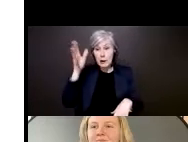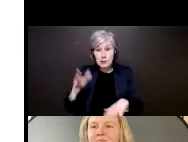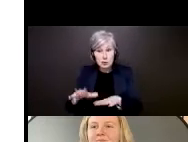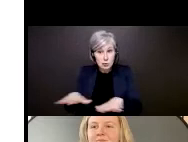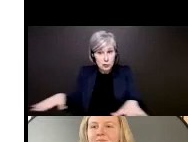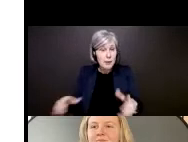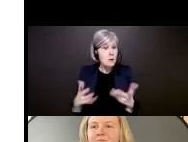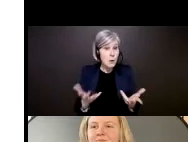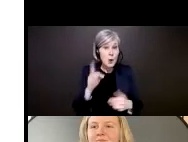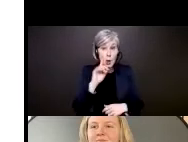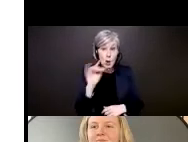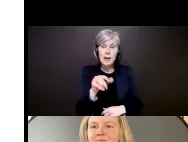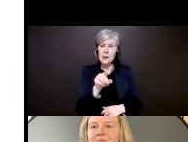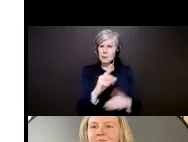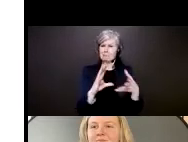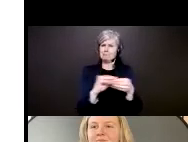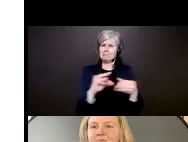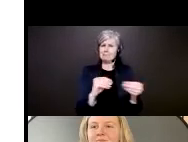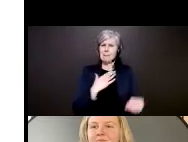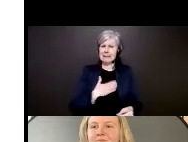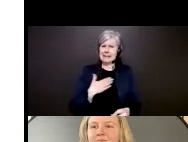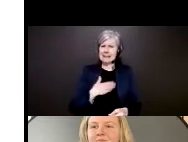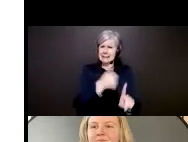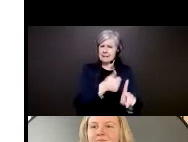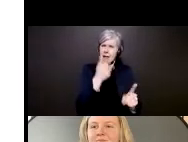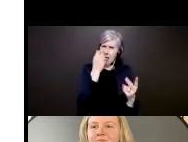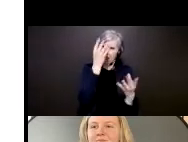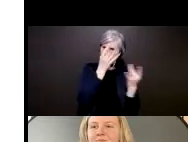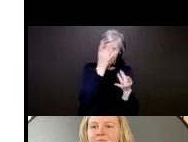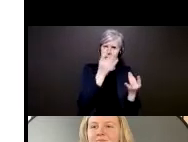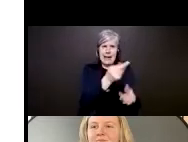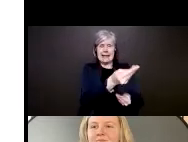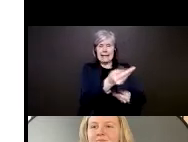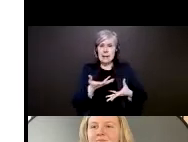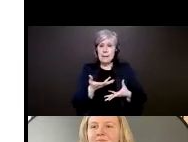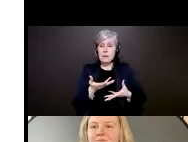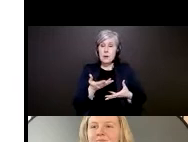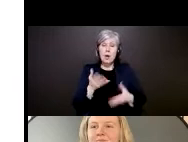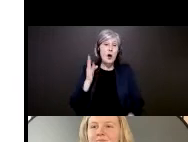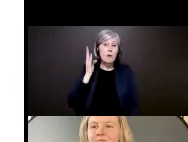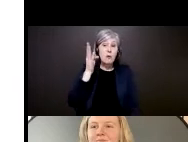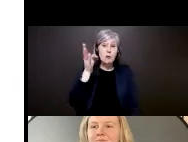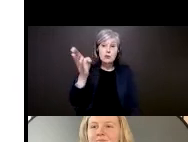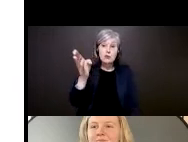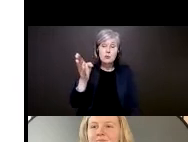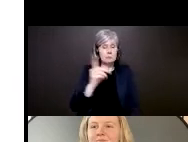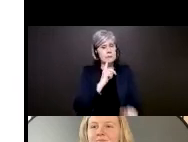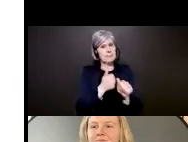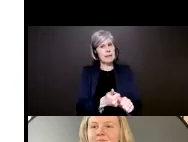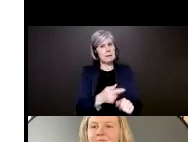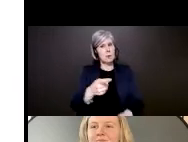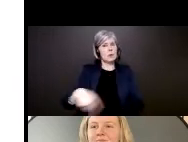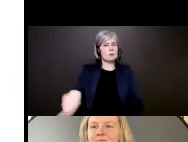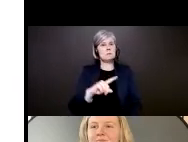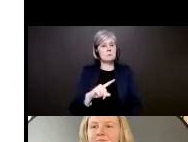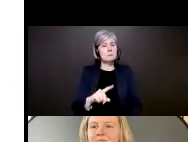The future of us is up to us, and so we do need you. Benedict noted that there's a toolkit that we'll be adding